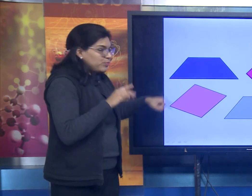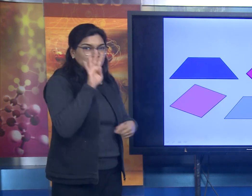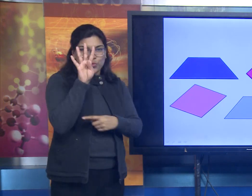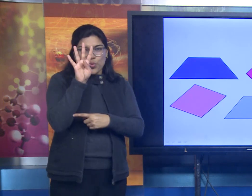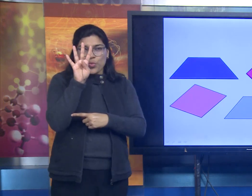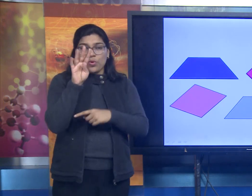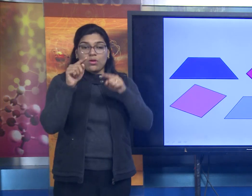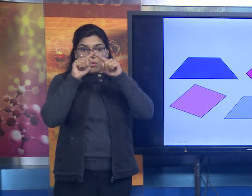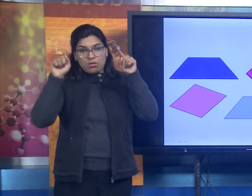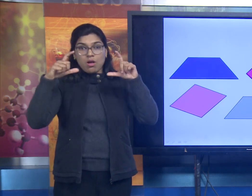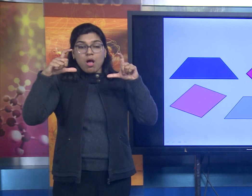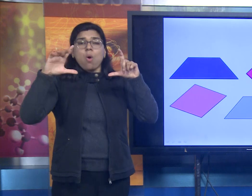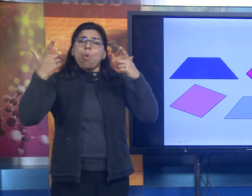polygons, see, these are 4 polygons